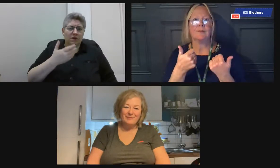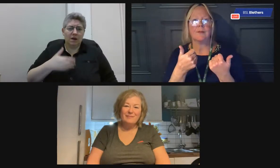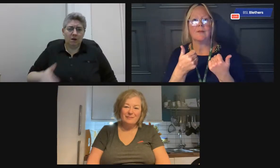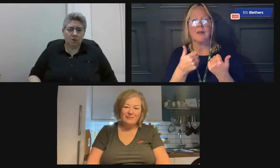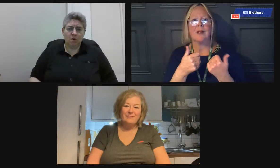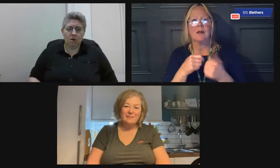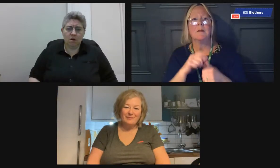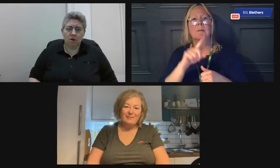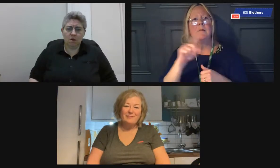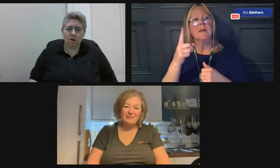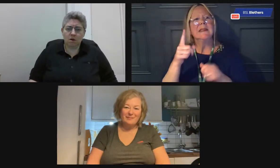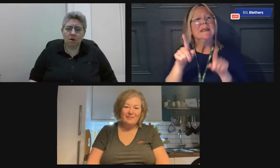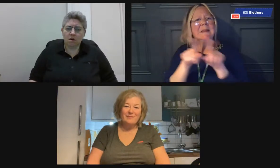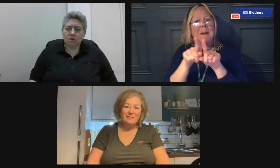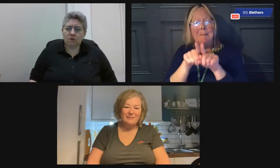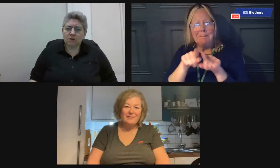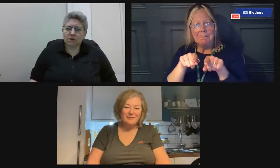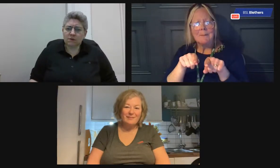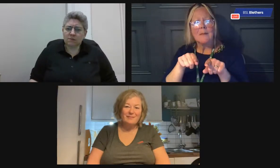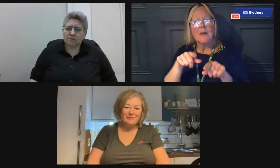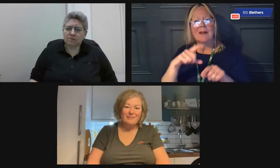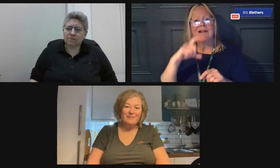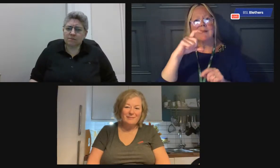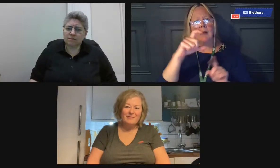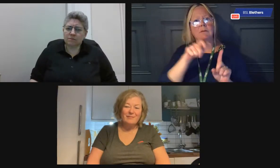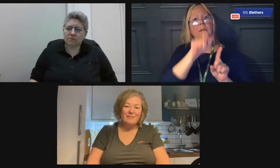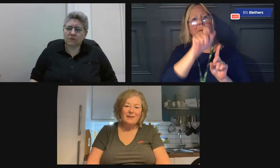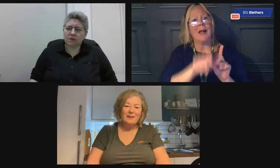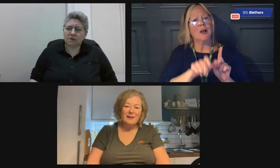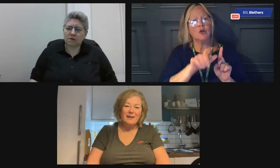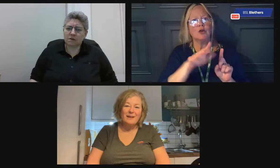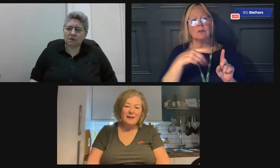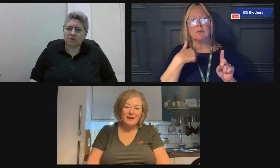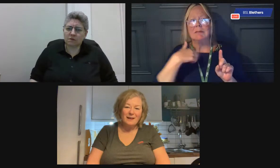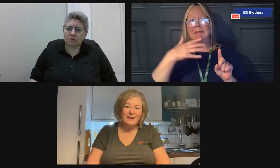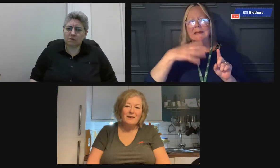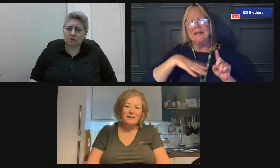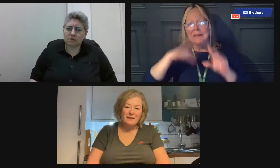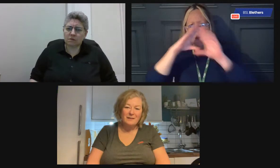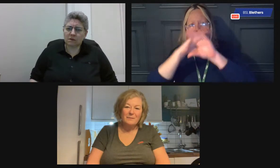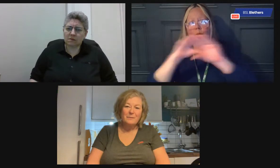want to see a further development on that as we move forward. But